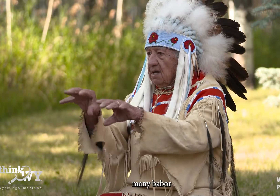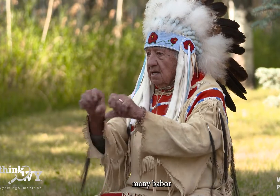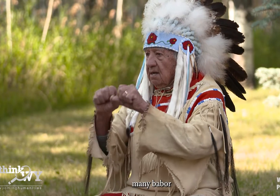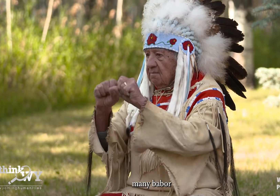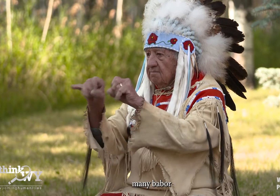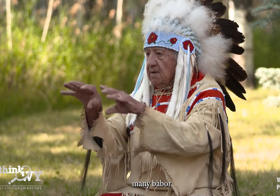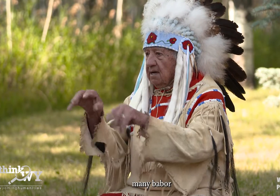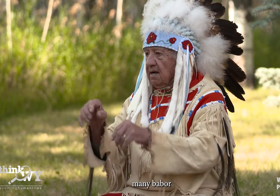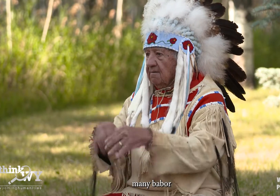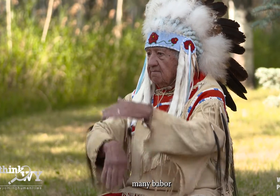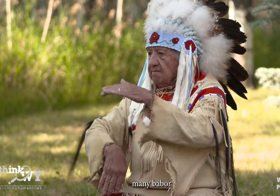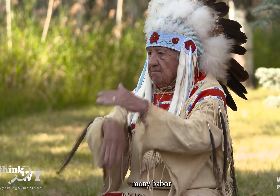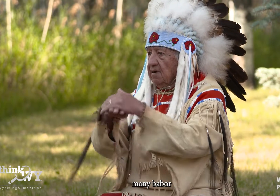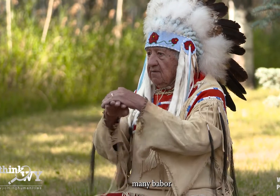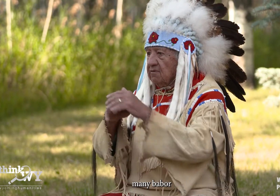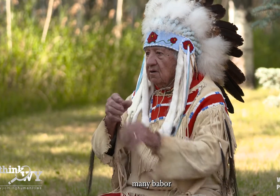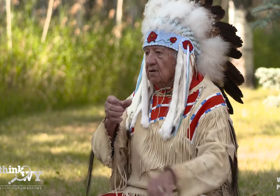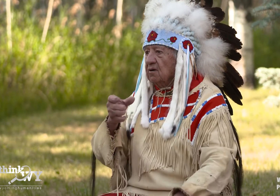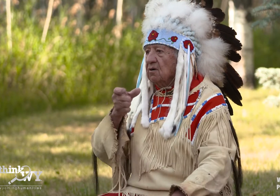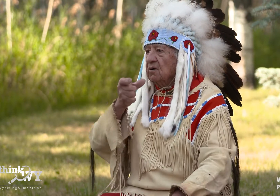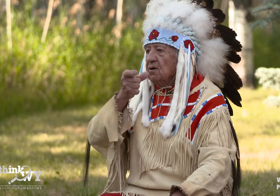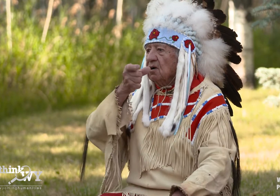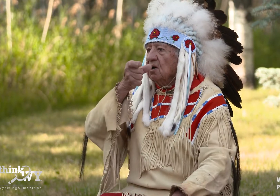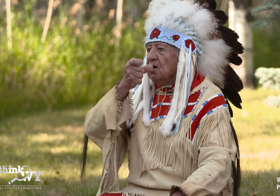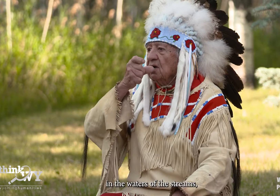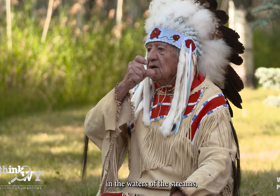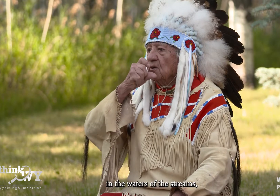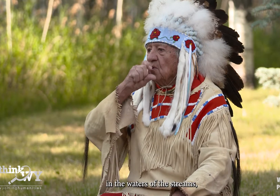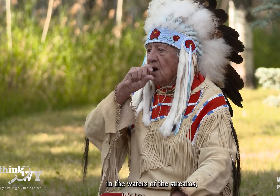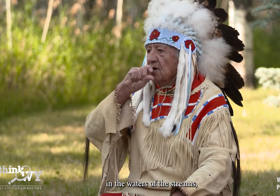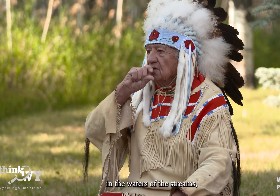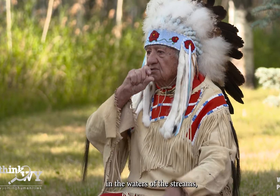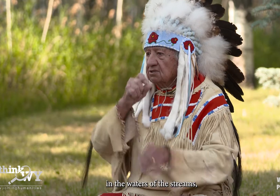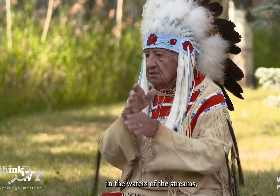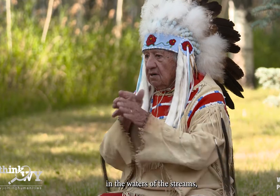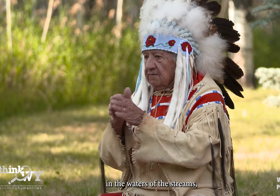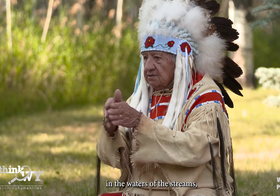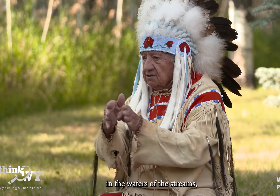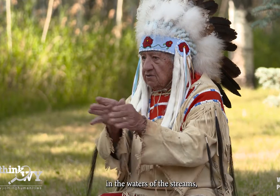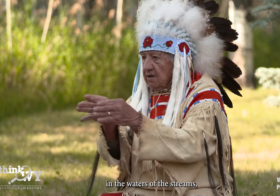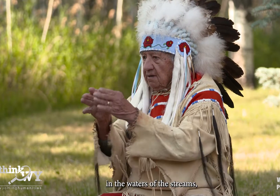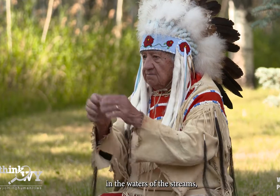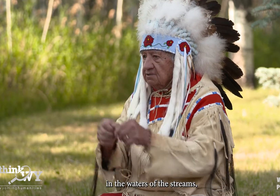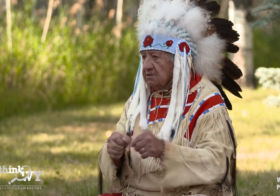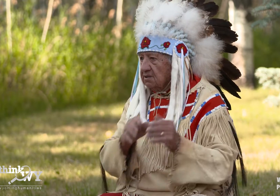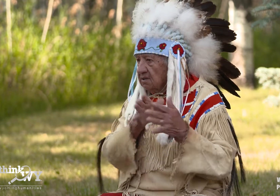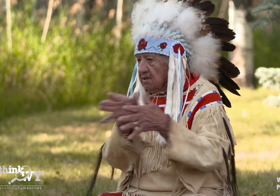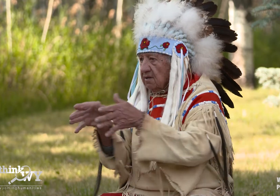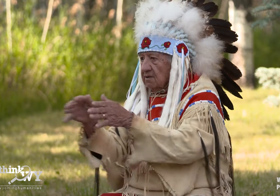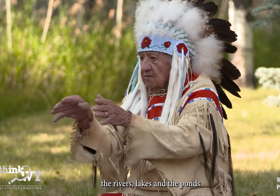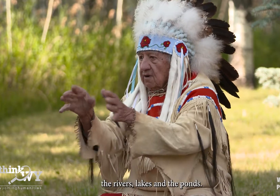Many, many beaver in the waters of the streams, the